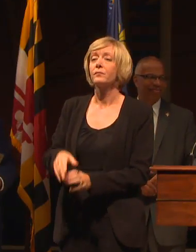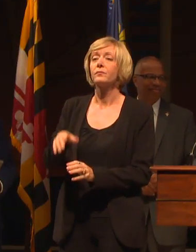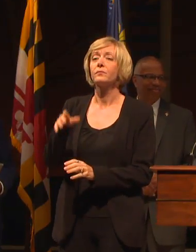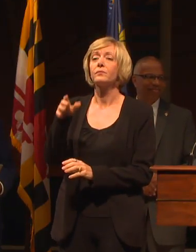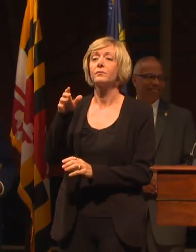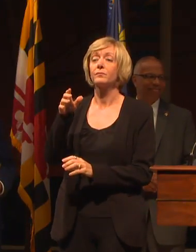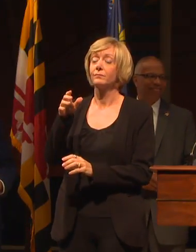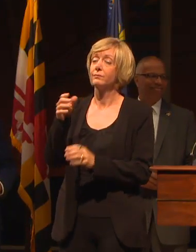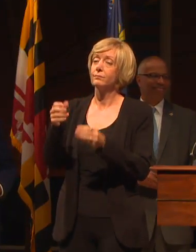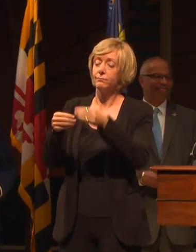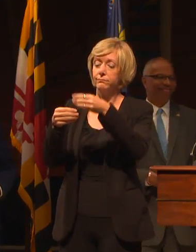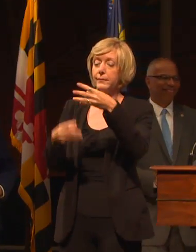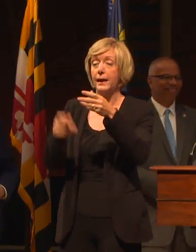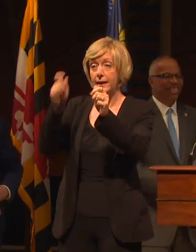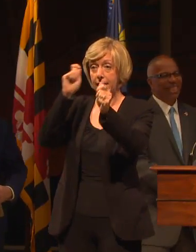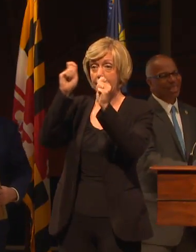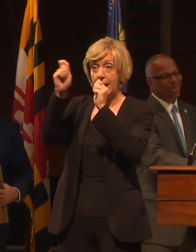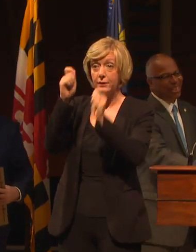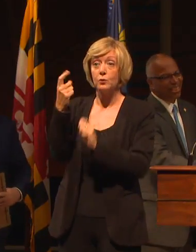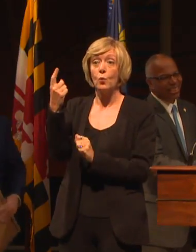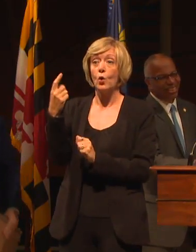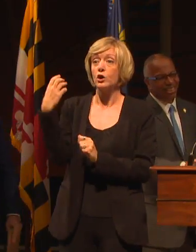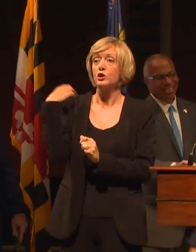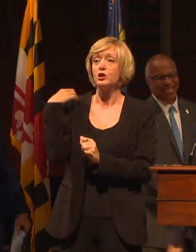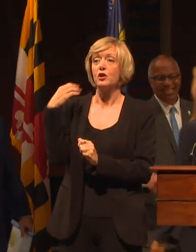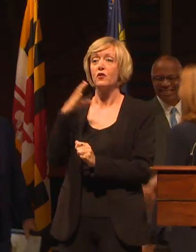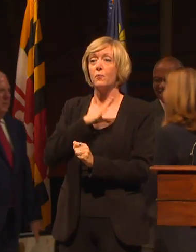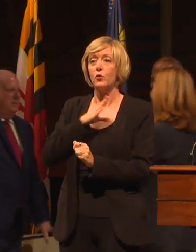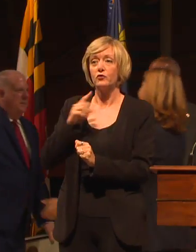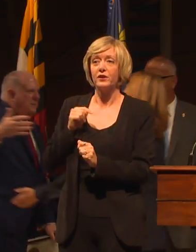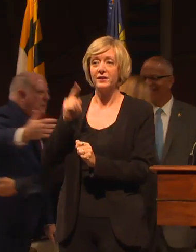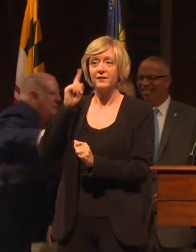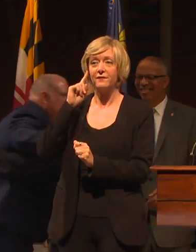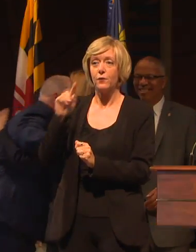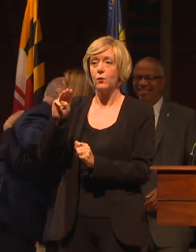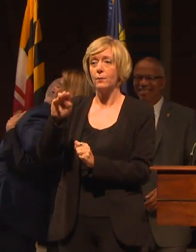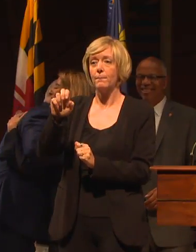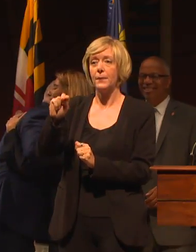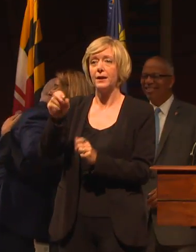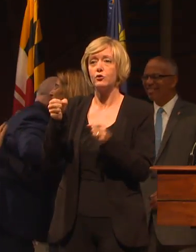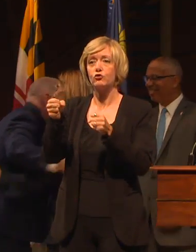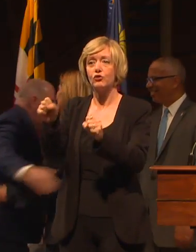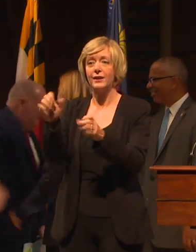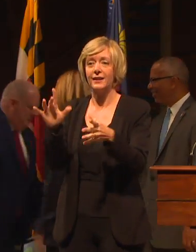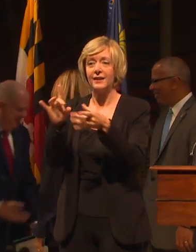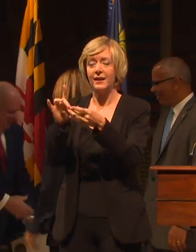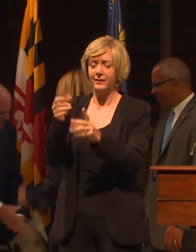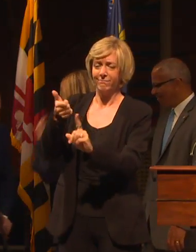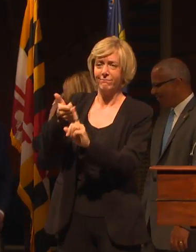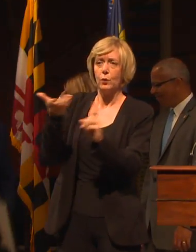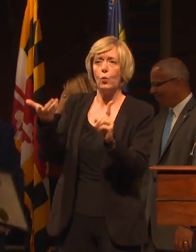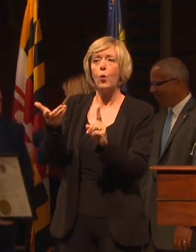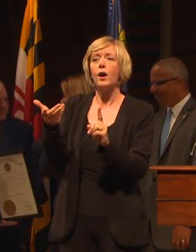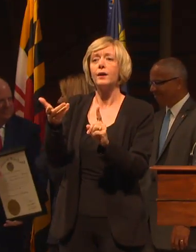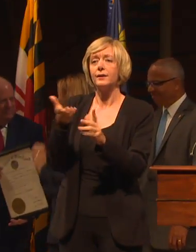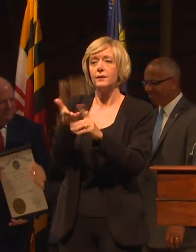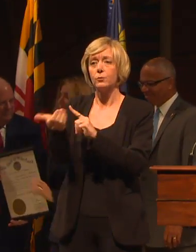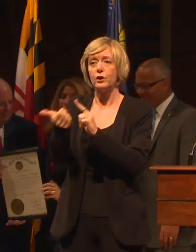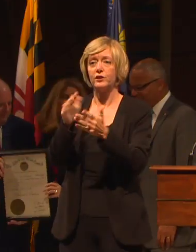Among the many hats Jillian wears, one is chair of the Board of Trustees of Main Street Connect, a comprehensive,